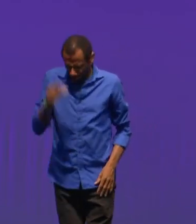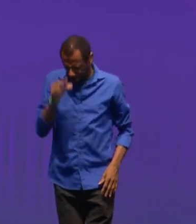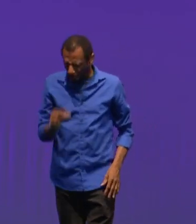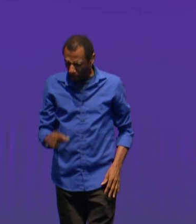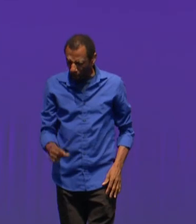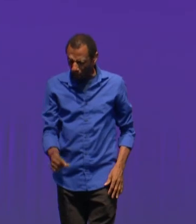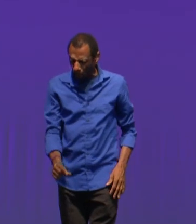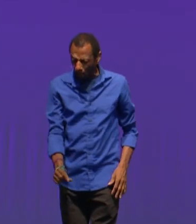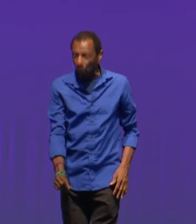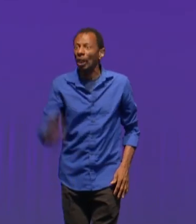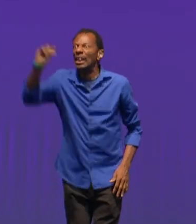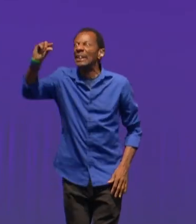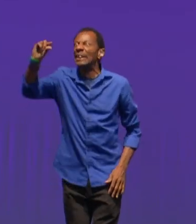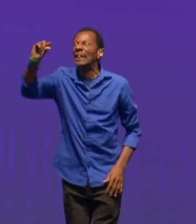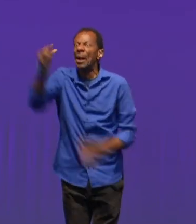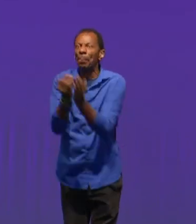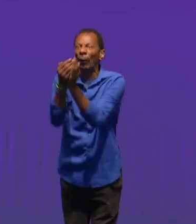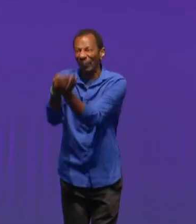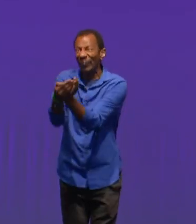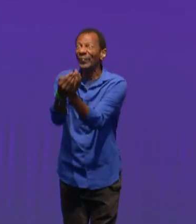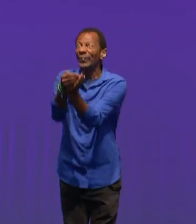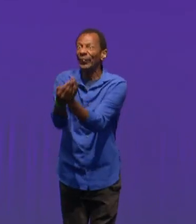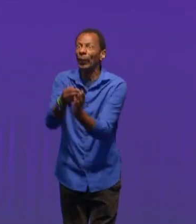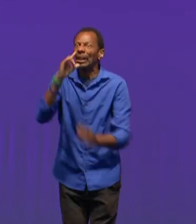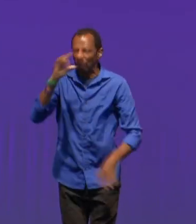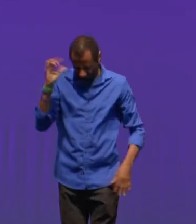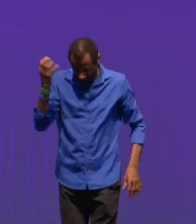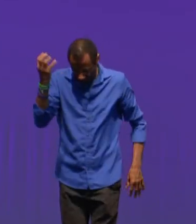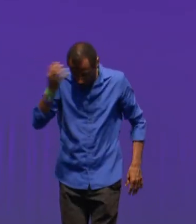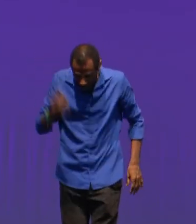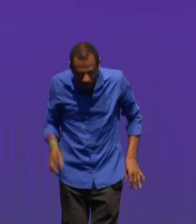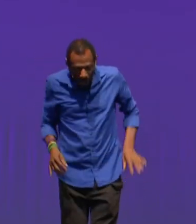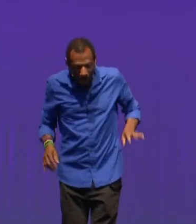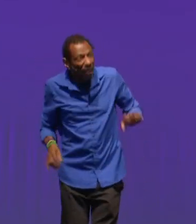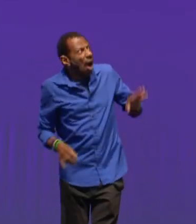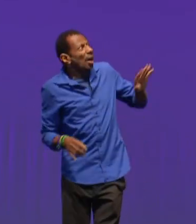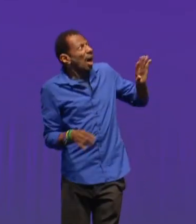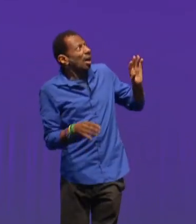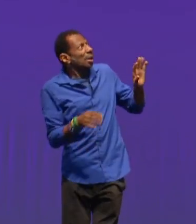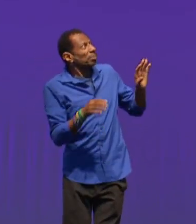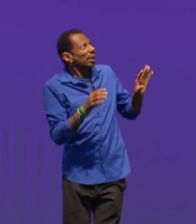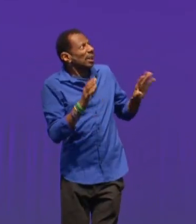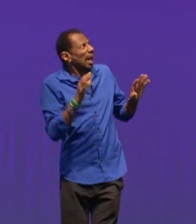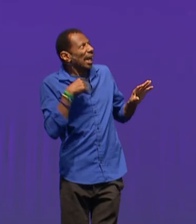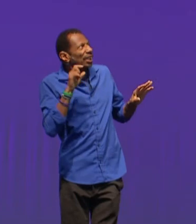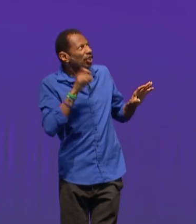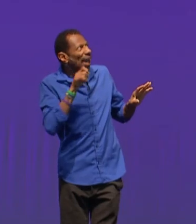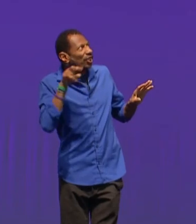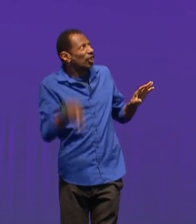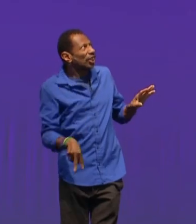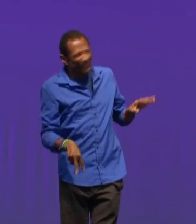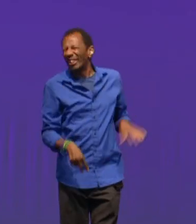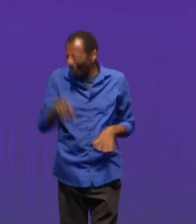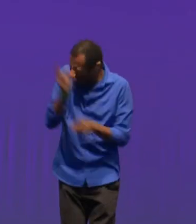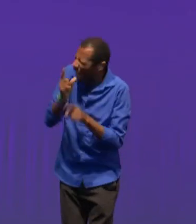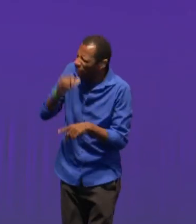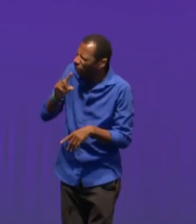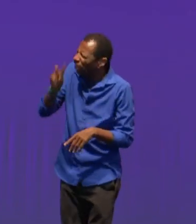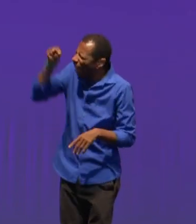Woo! I was out on that plank, and it was far down there. I should not shoot down. That's right. You should not look